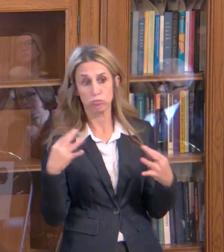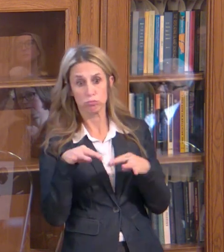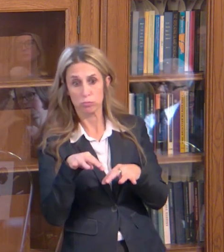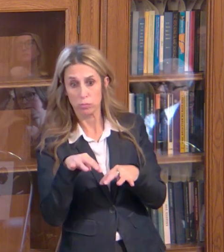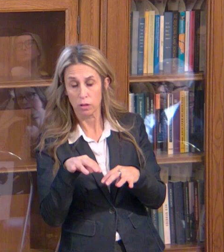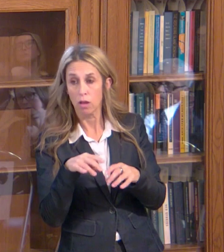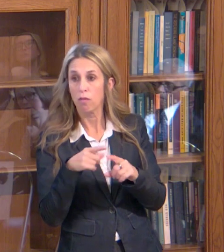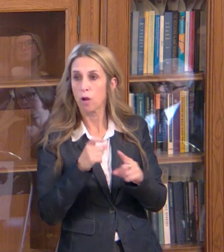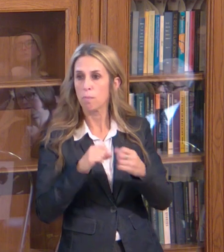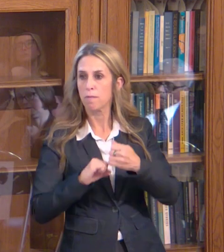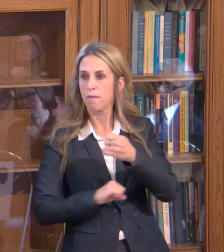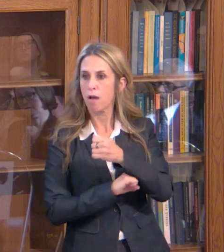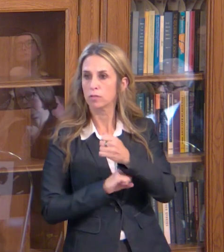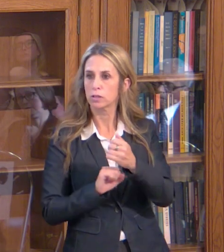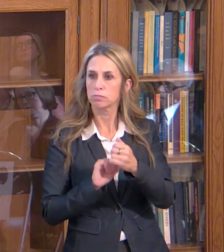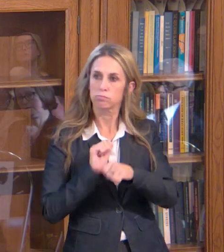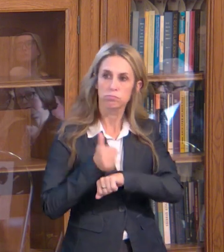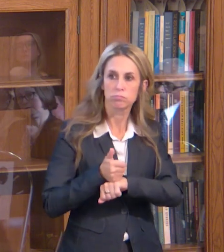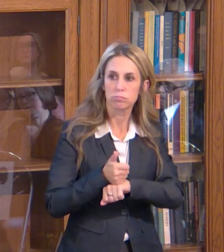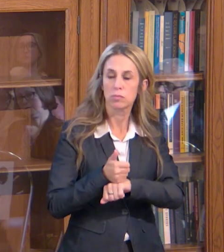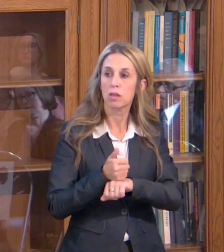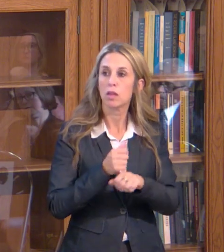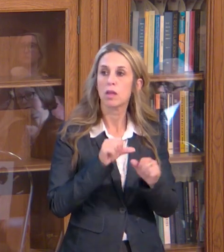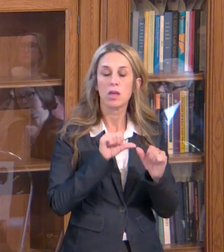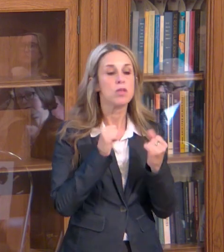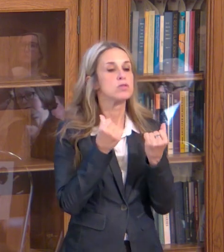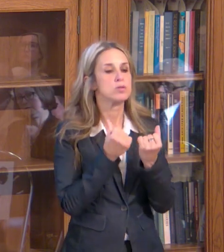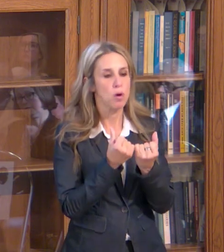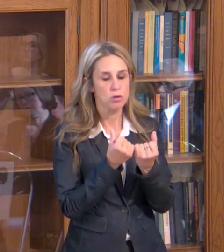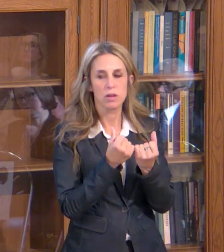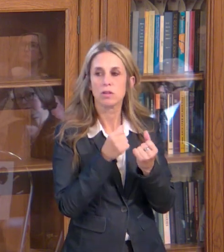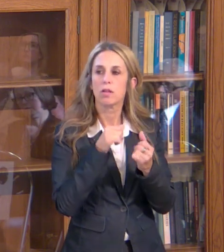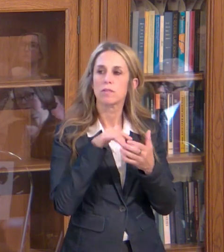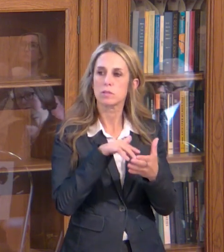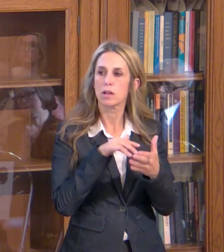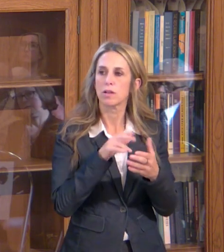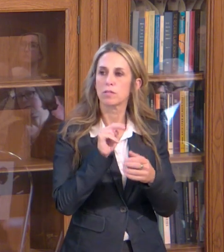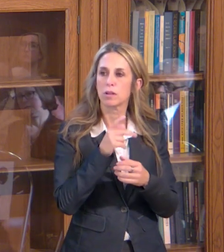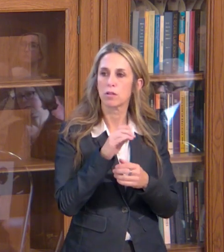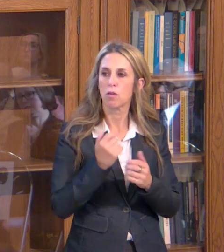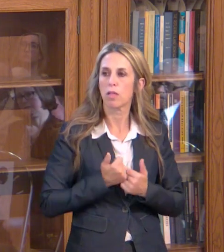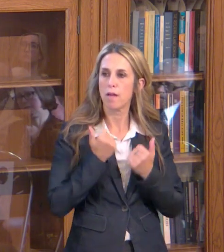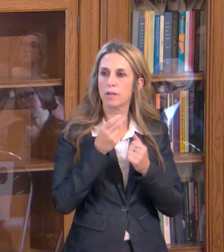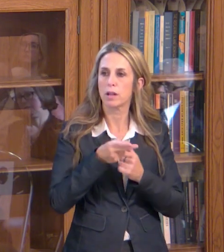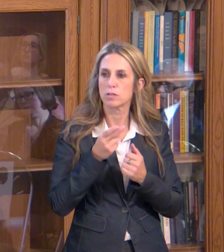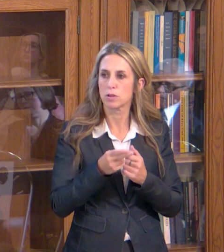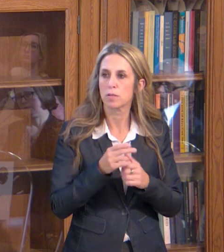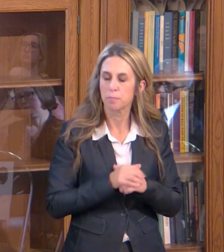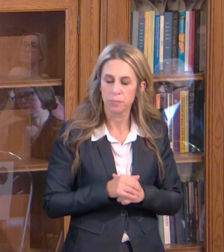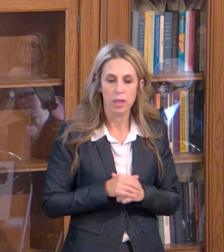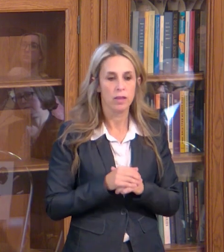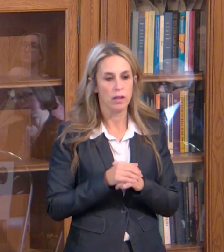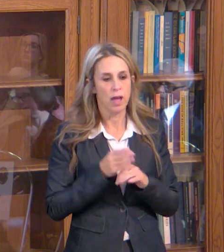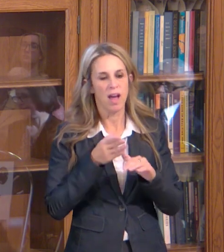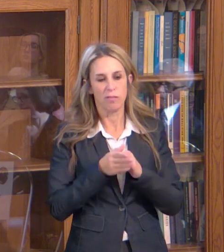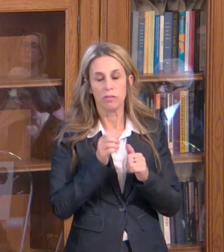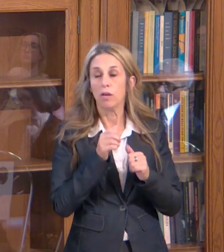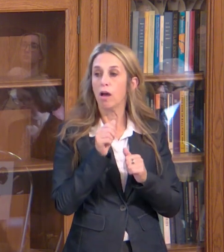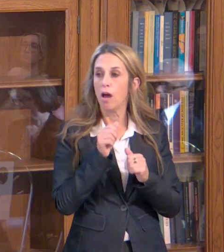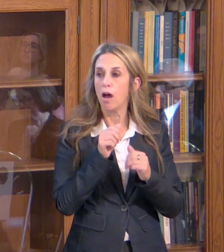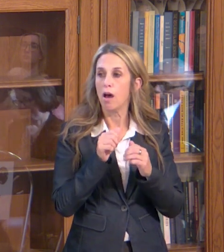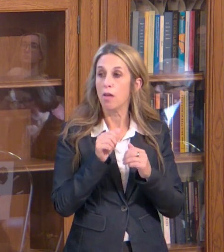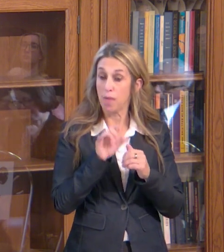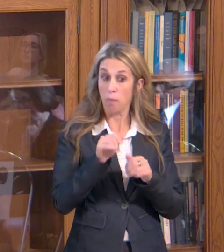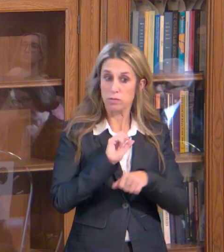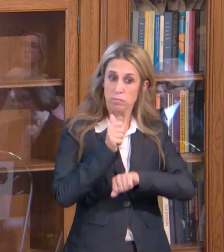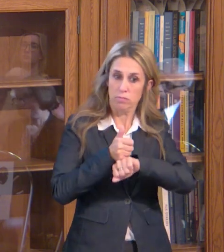of the study the association of the study of negro life and history now we call it a Sola African-American life and history was founded